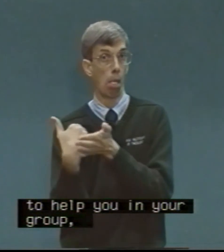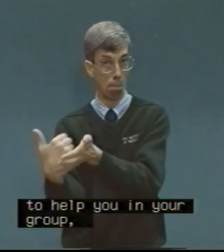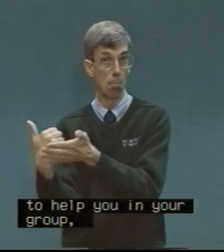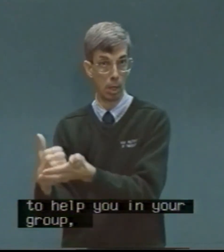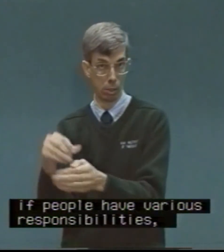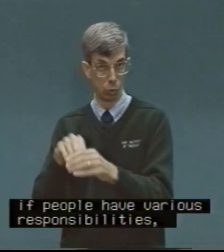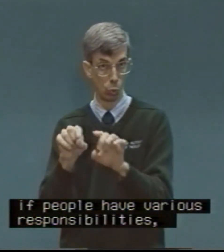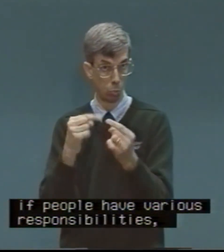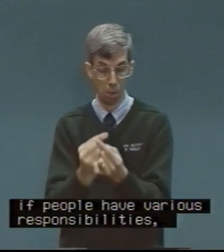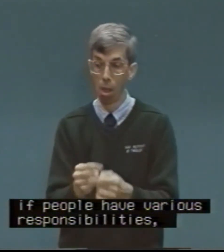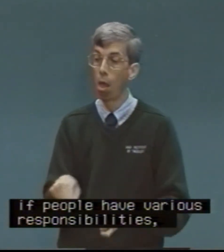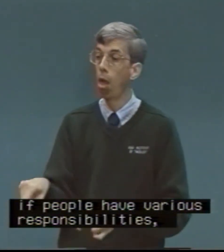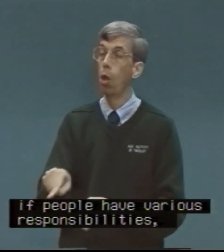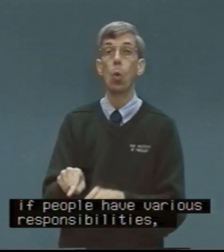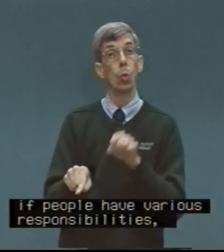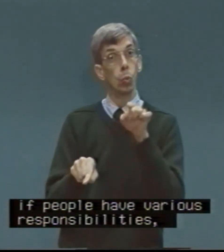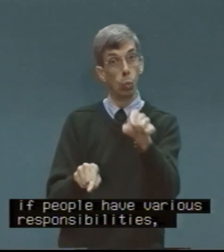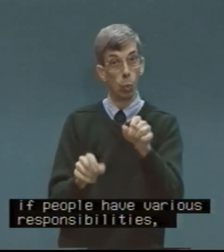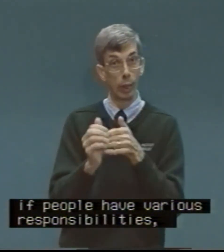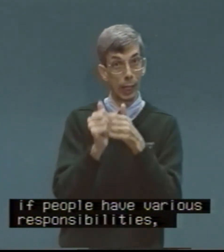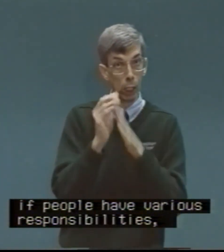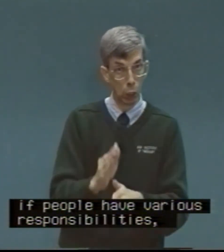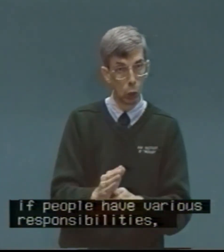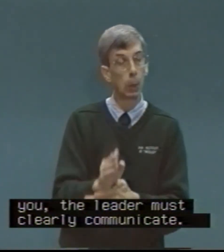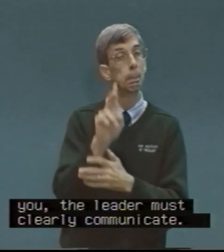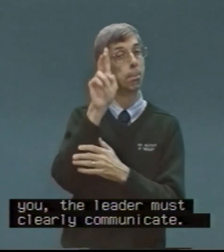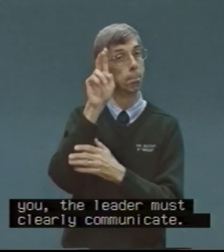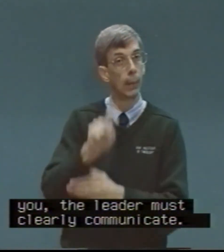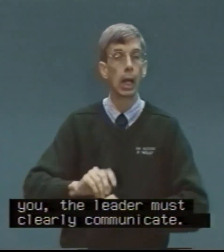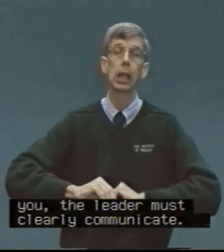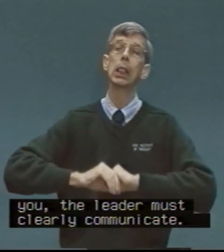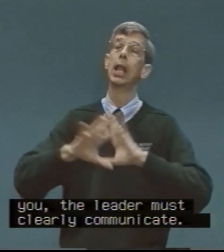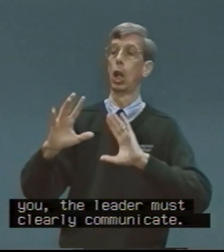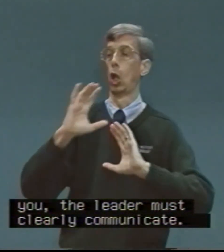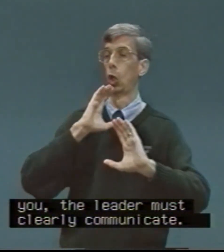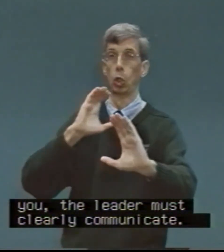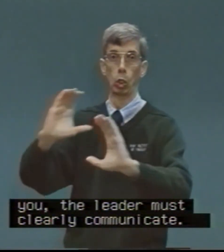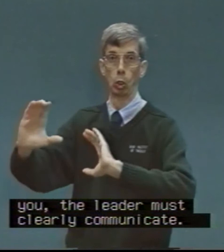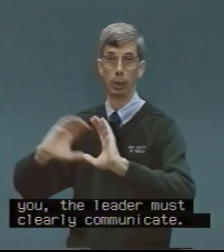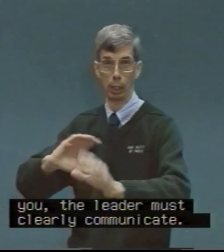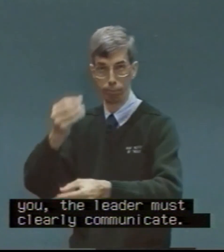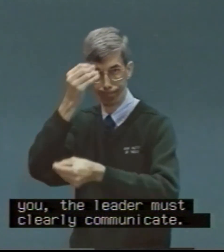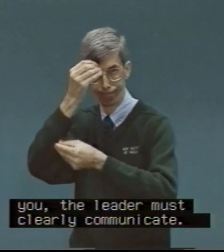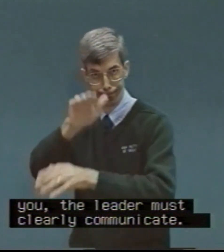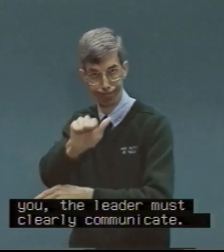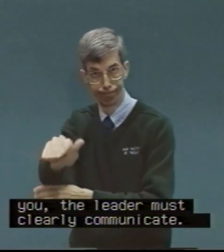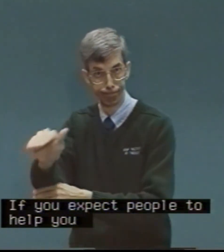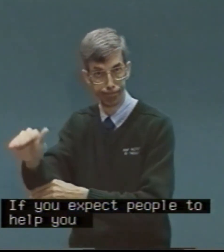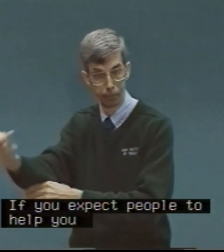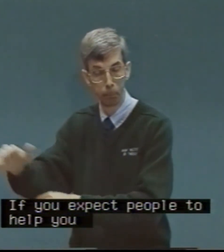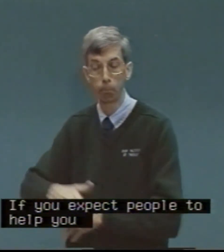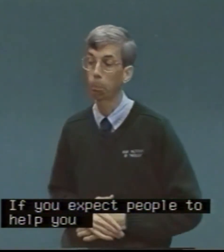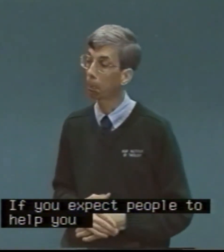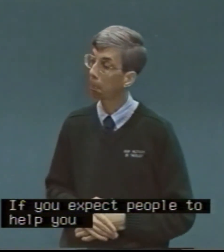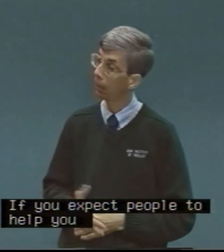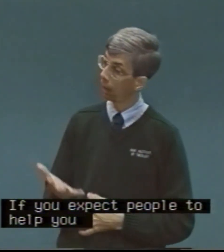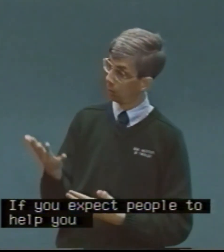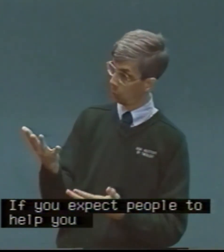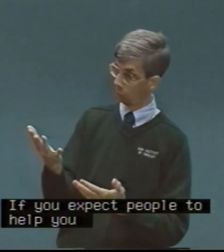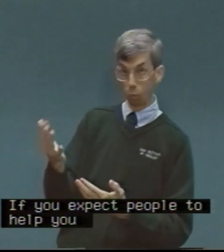if people have various responsibilities, you, the leader, must clearly communicate. If you expect